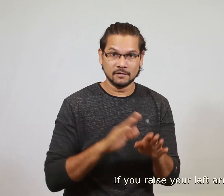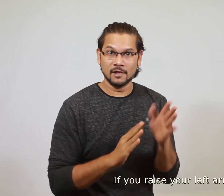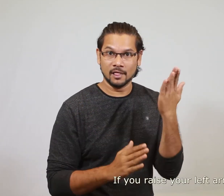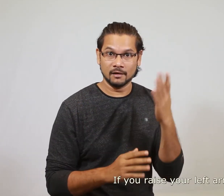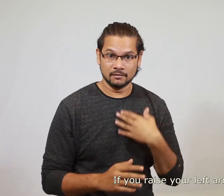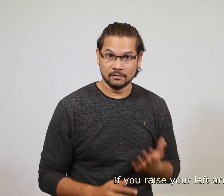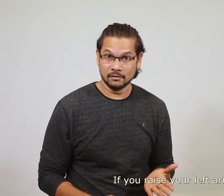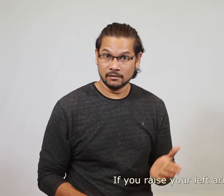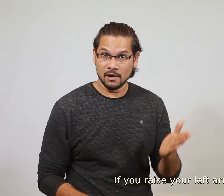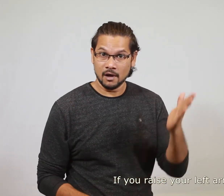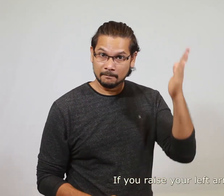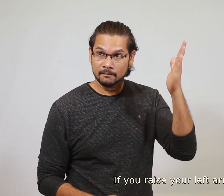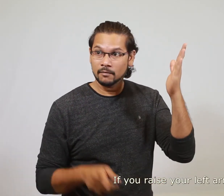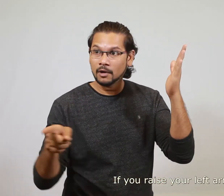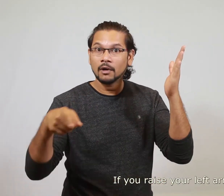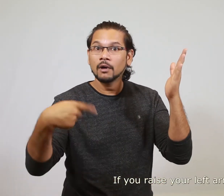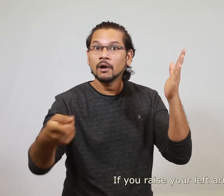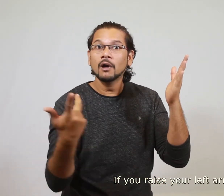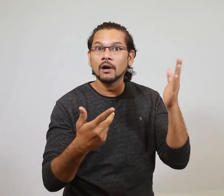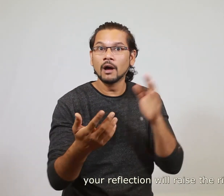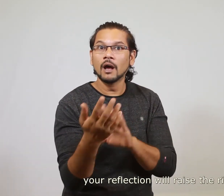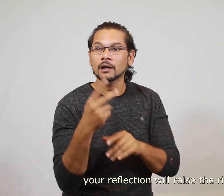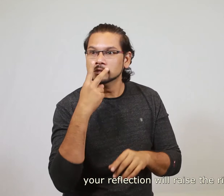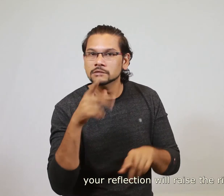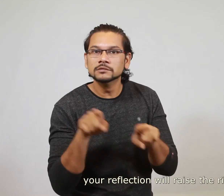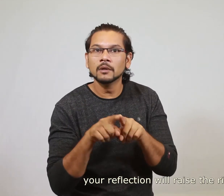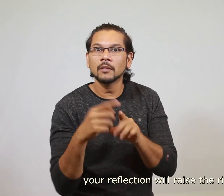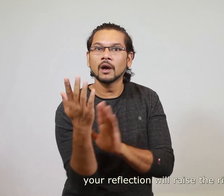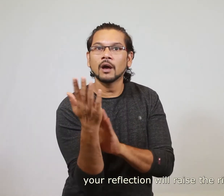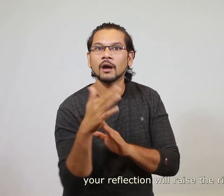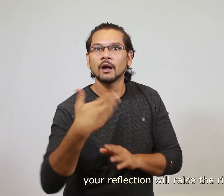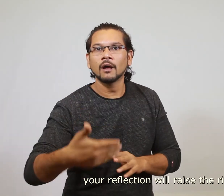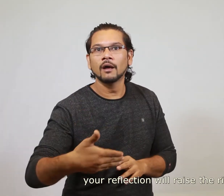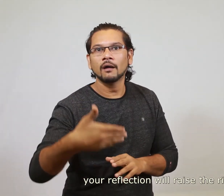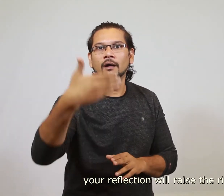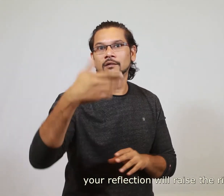If you raise your left arm, your reflection will raise the right arm.